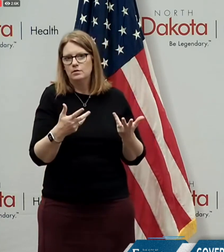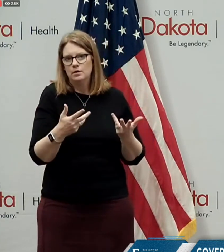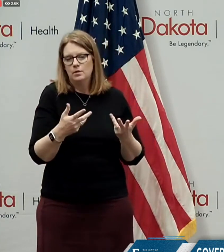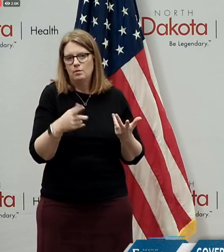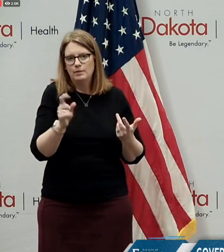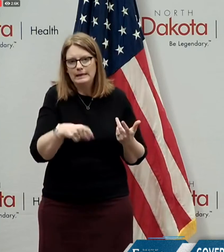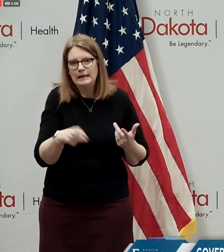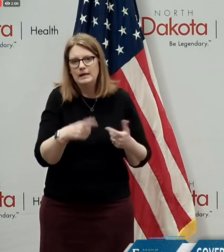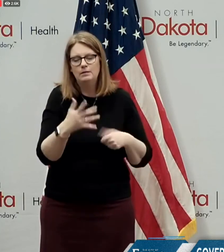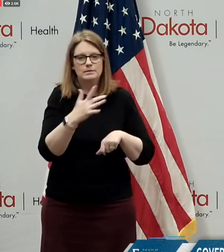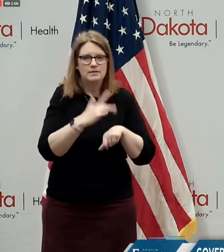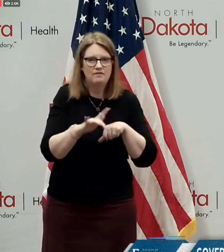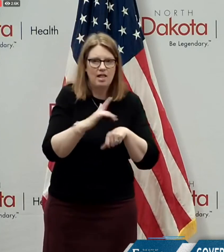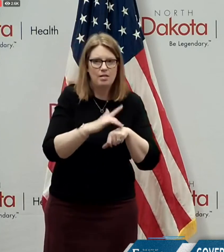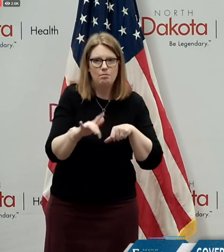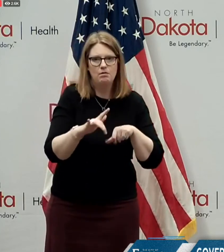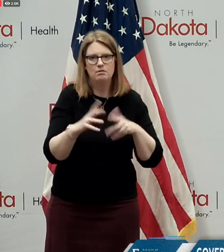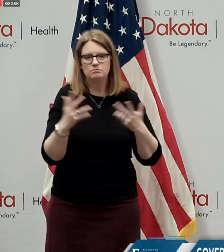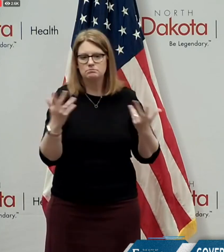available